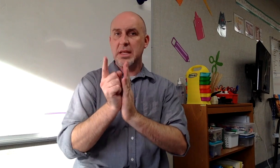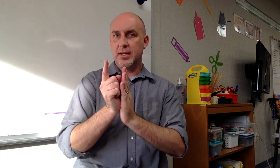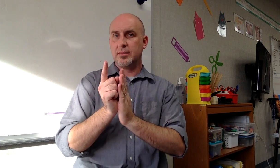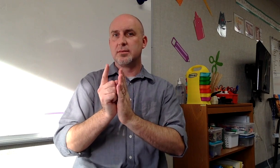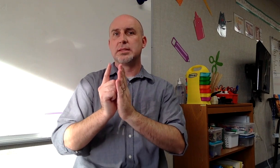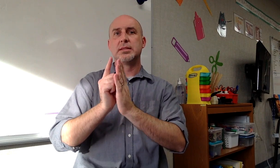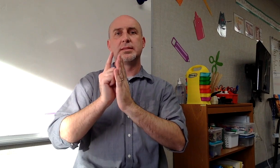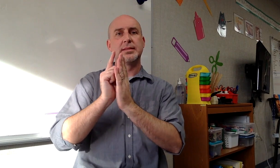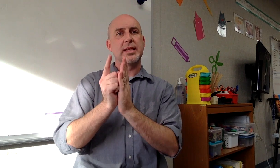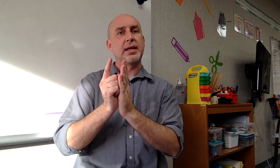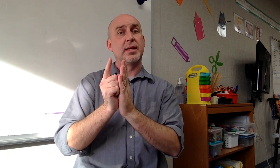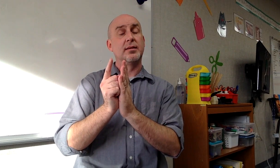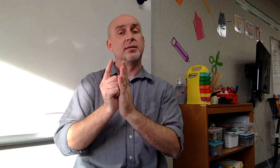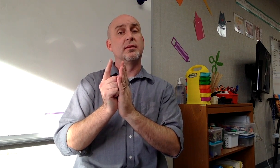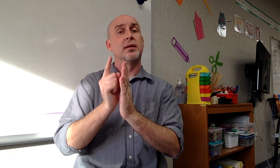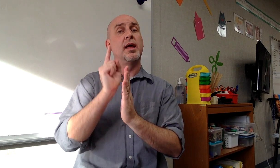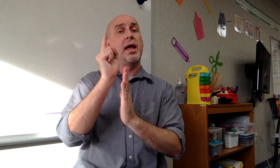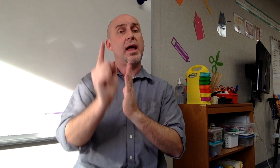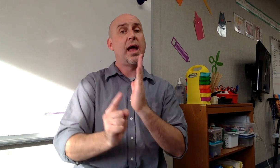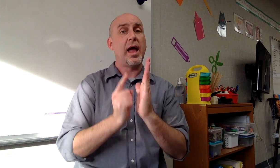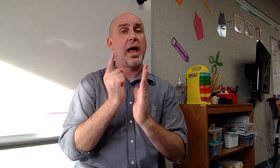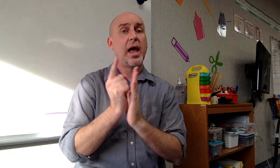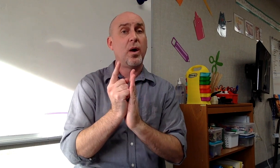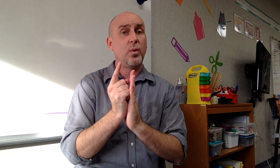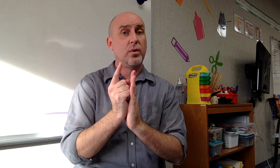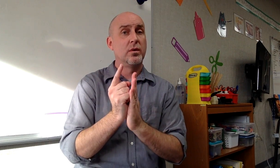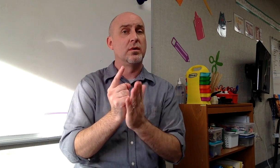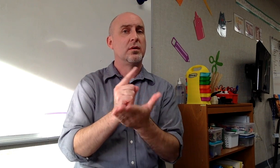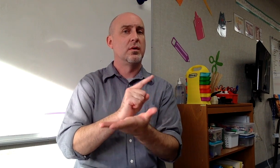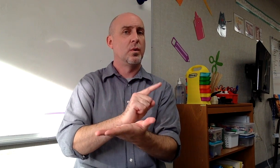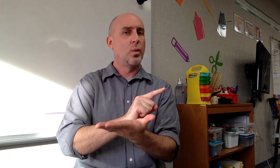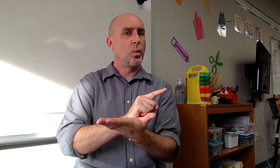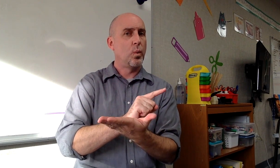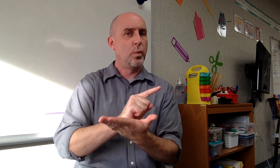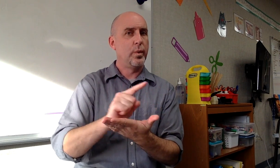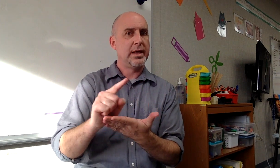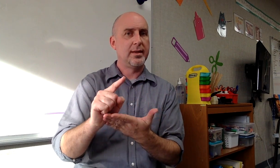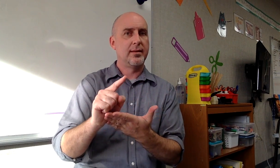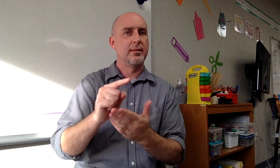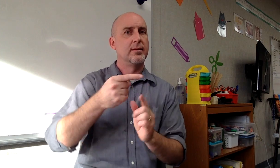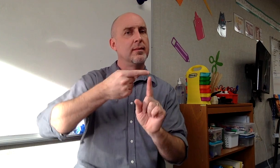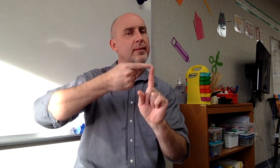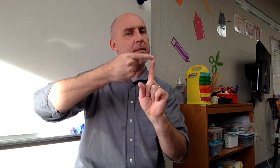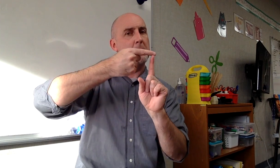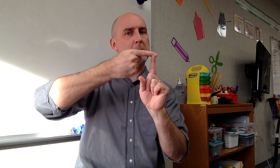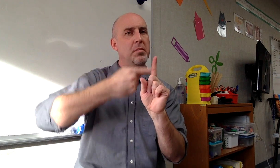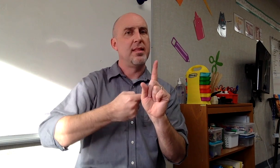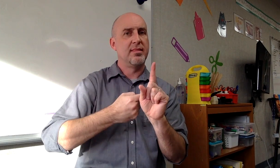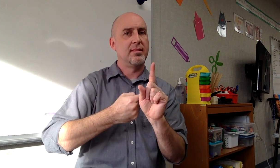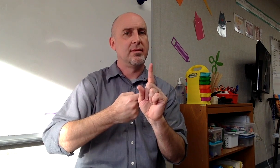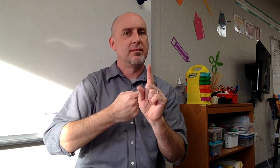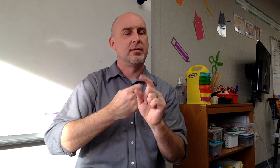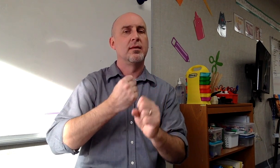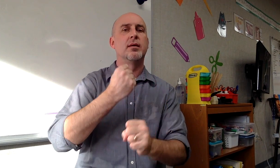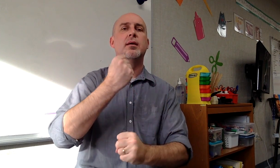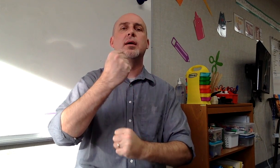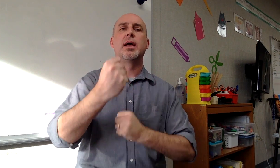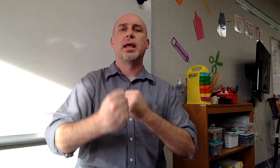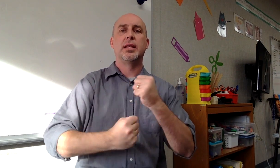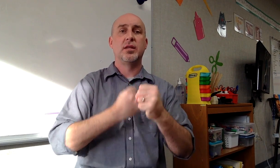Minute, second, hour, week, month, and